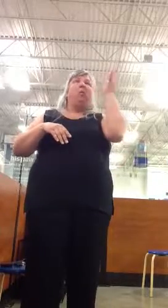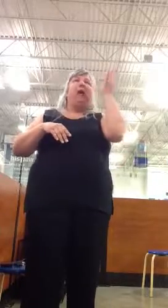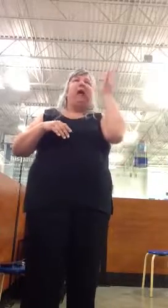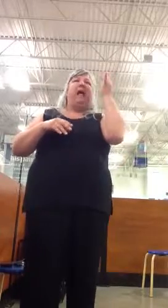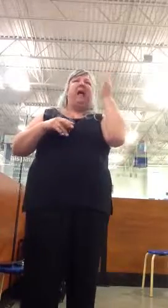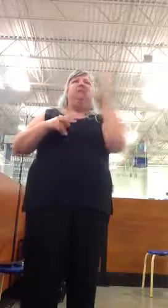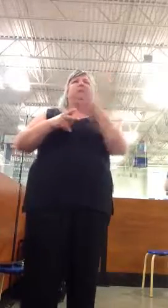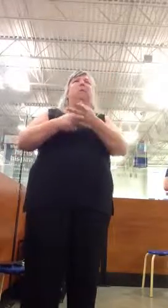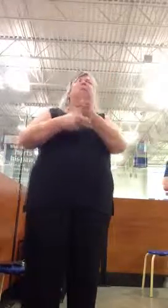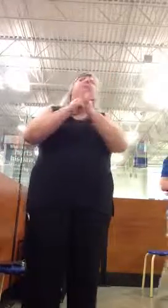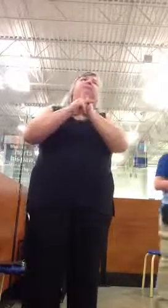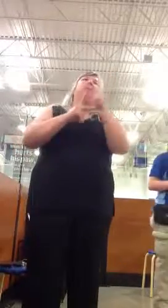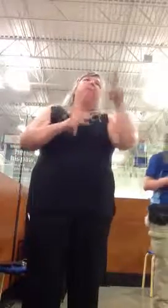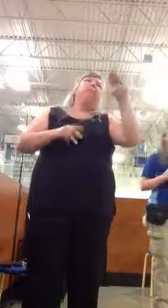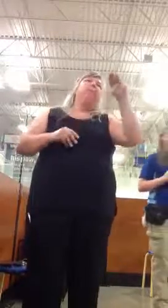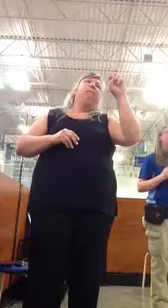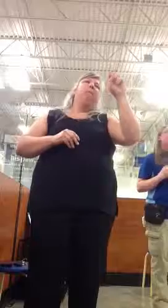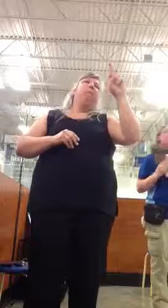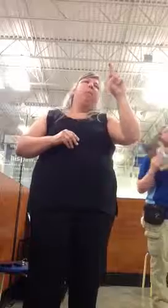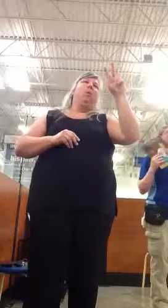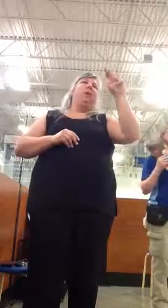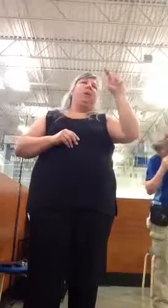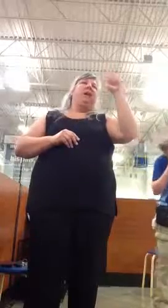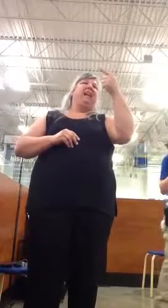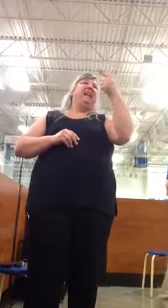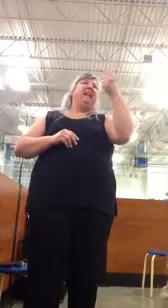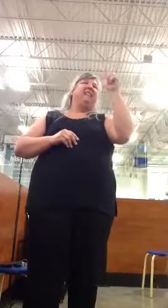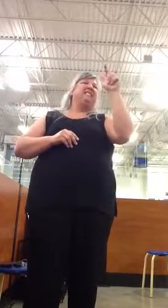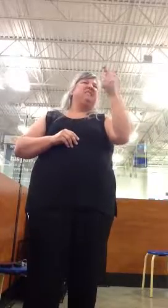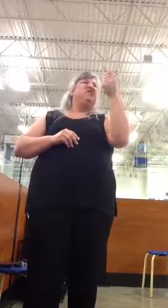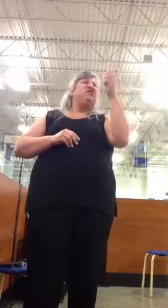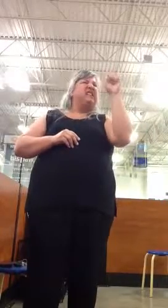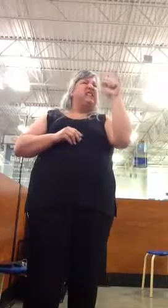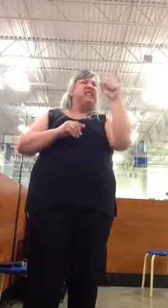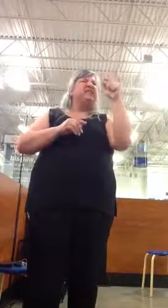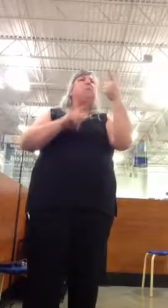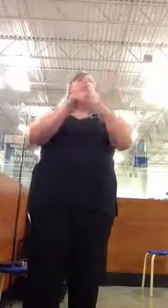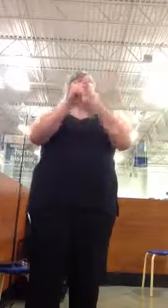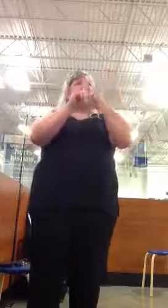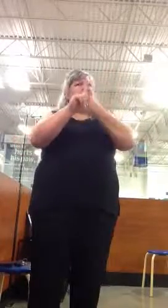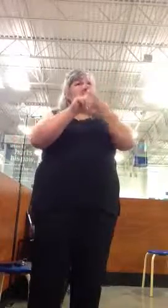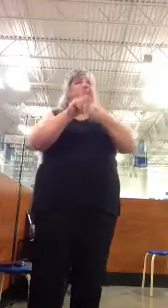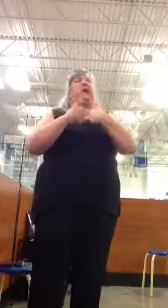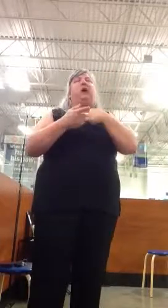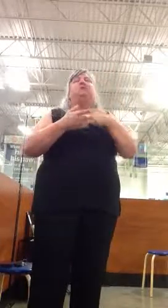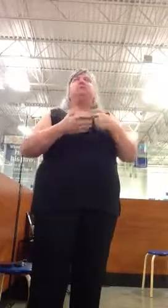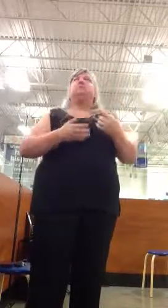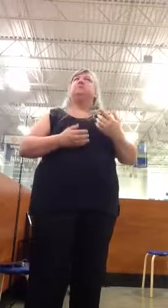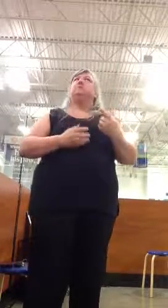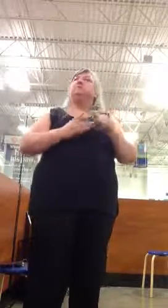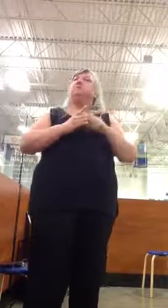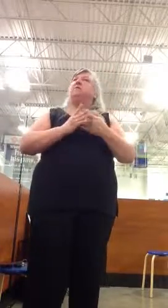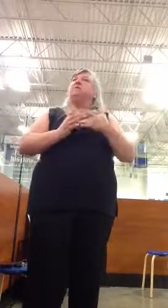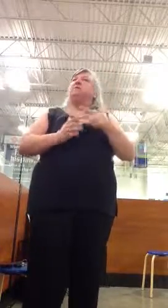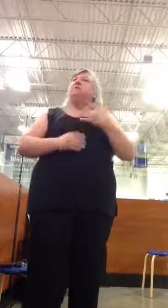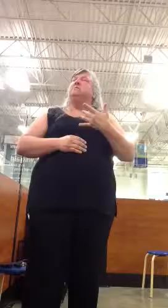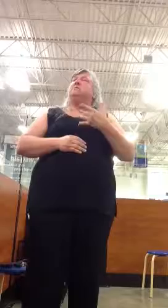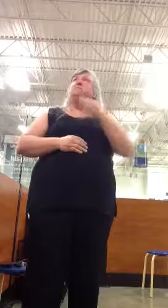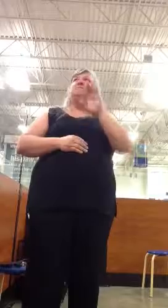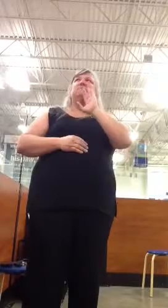Right, yeah. So, I was getting frustrated, and I just couldn't think